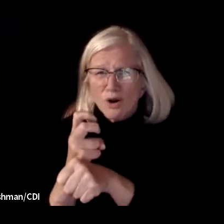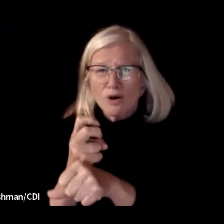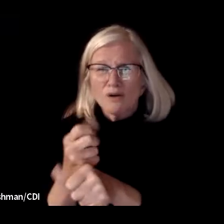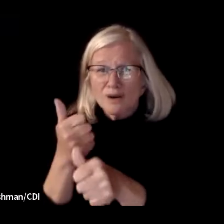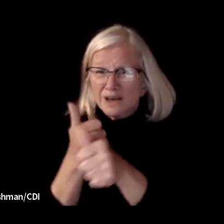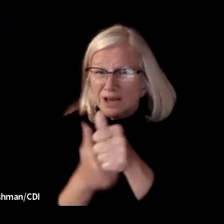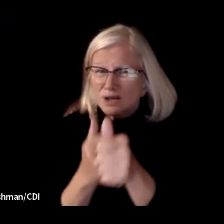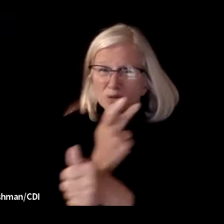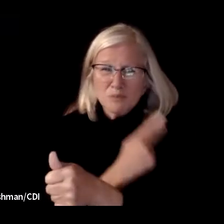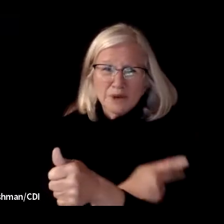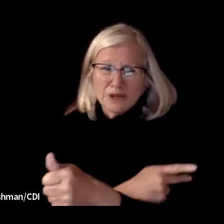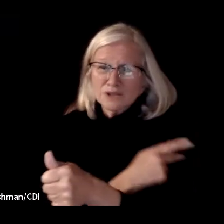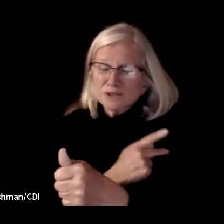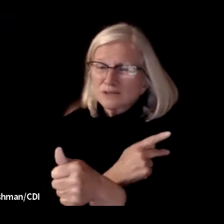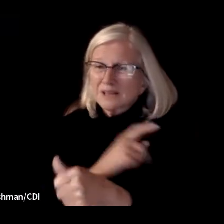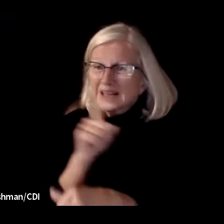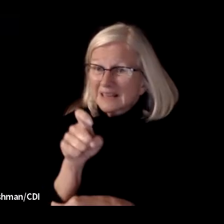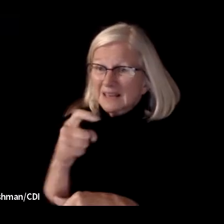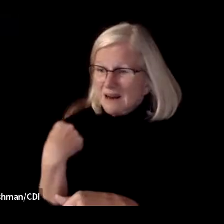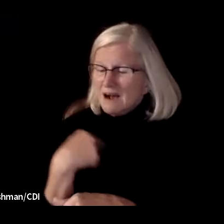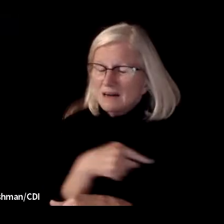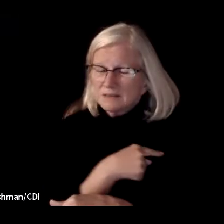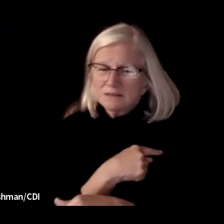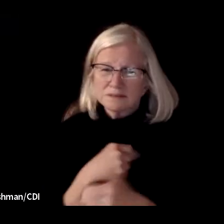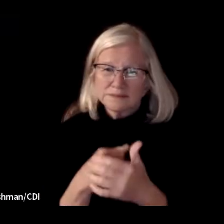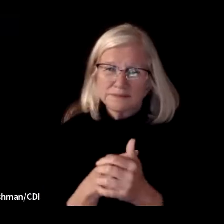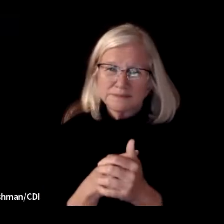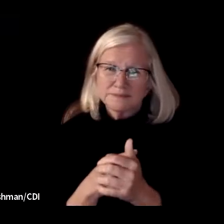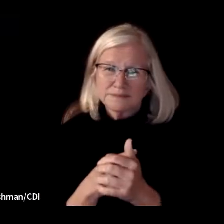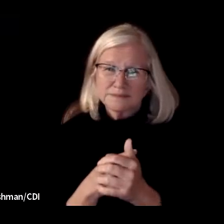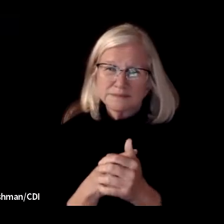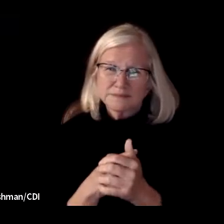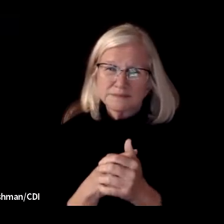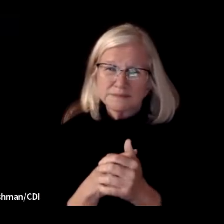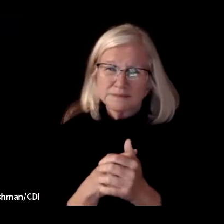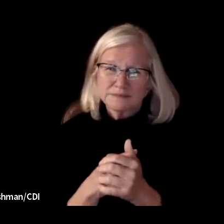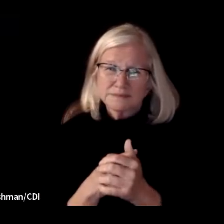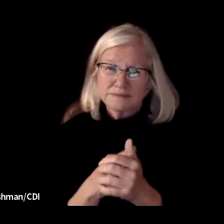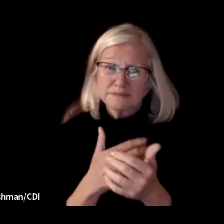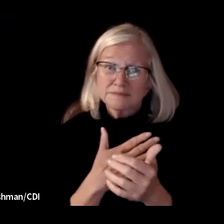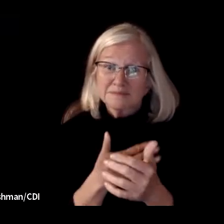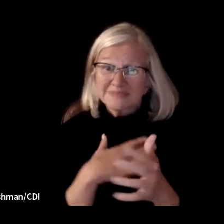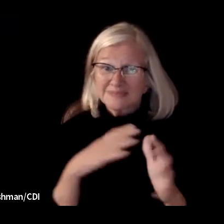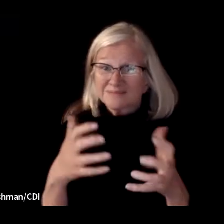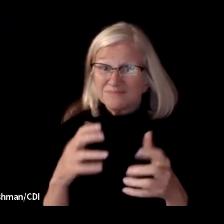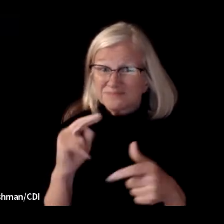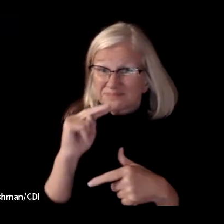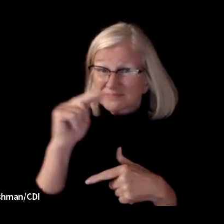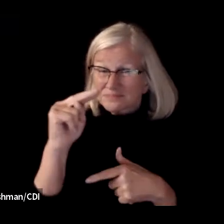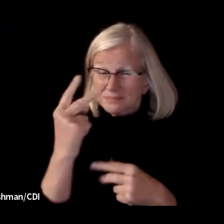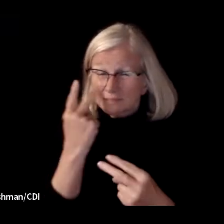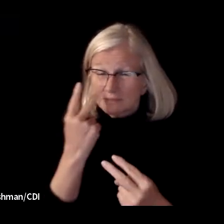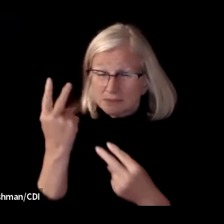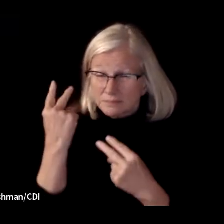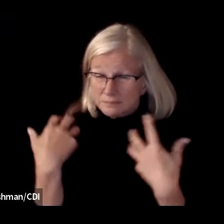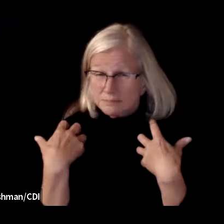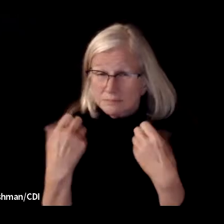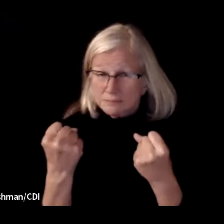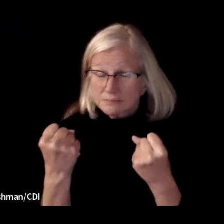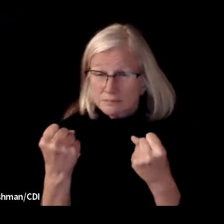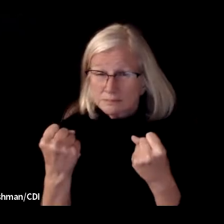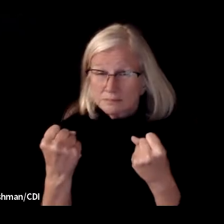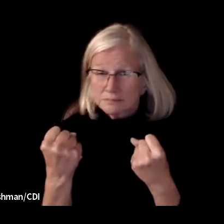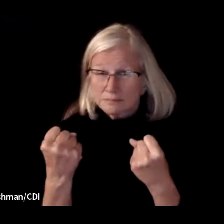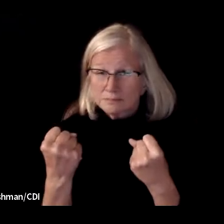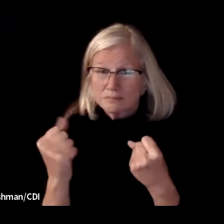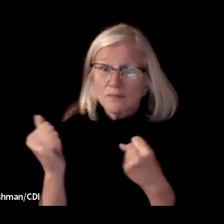So in my terms, North Memorial Health and the healthcare teams across our state are dedicated to working together every day to